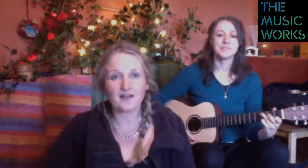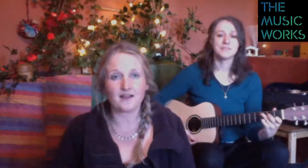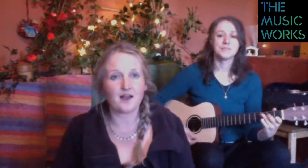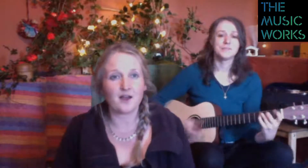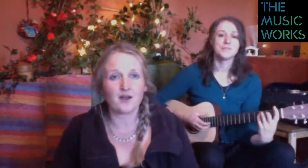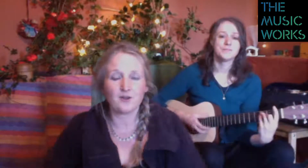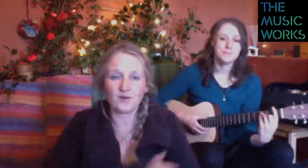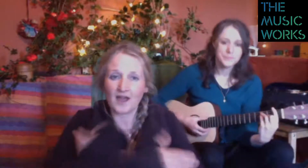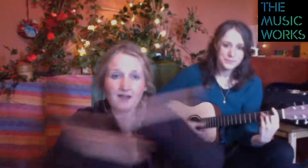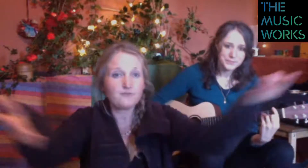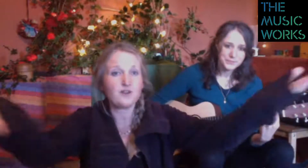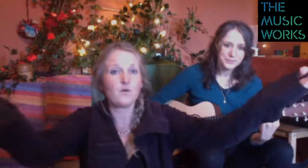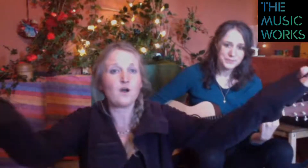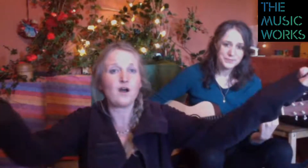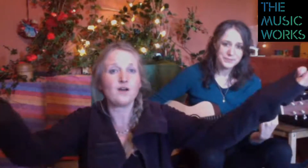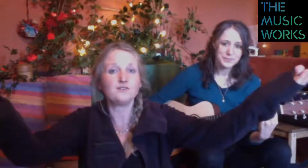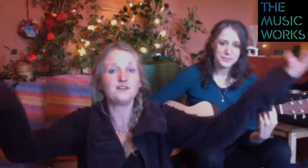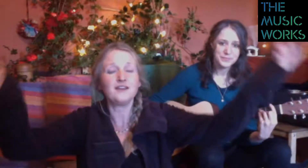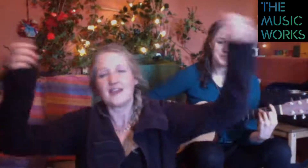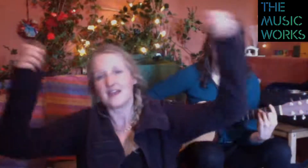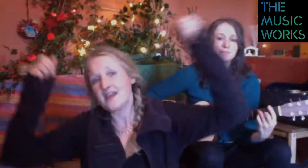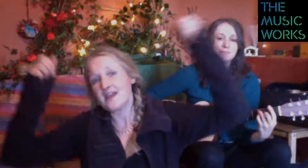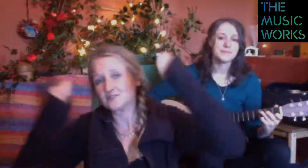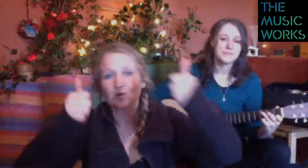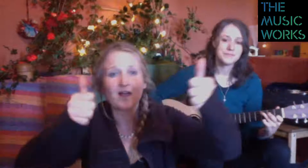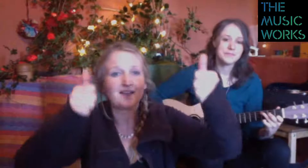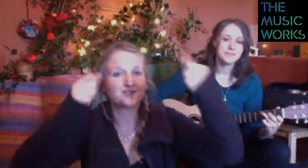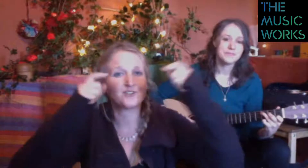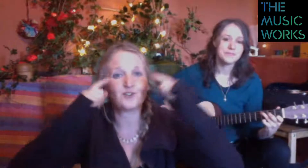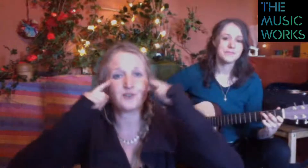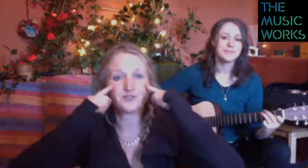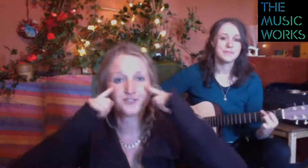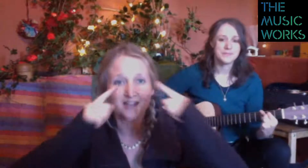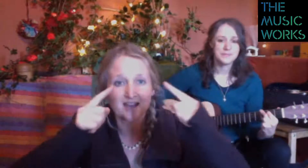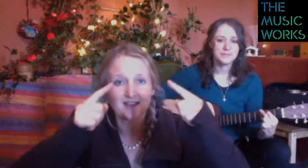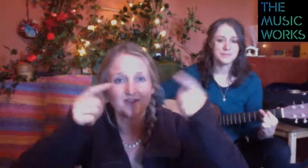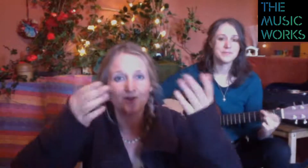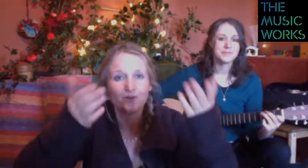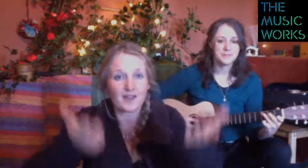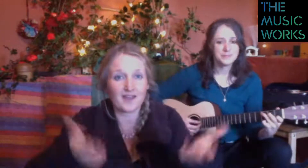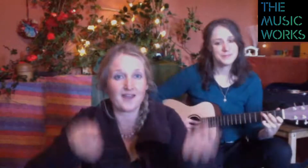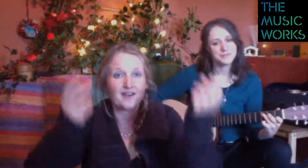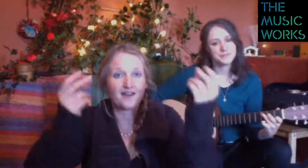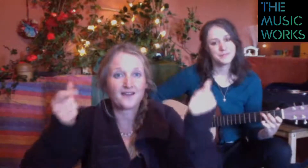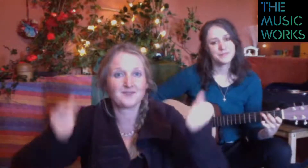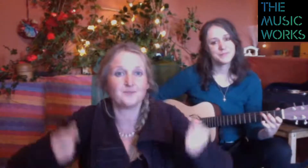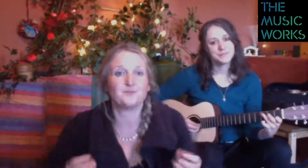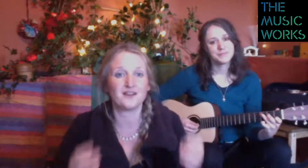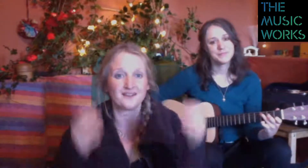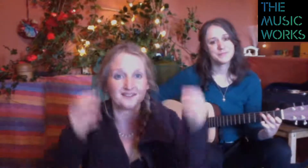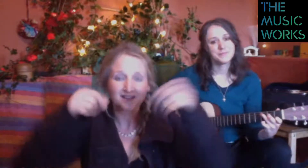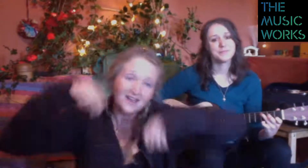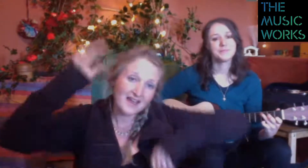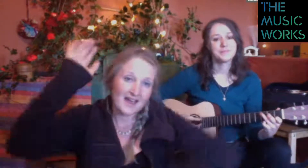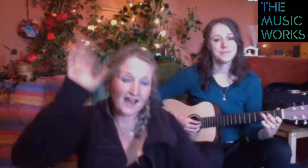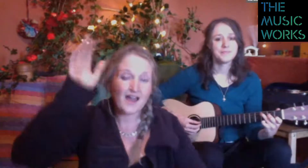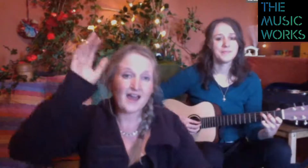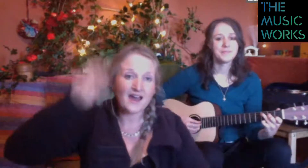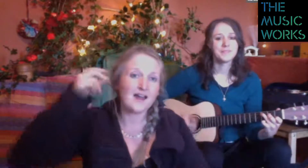Hello, everyone. It's great to see you here. Brilliant.